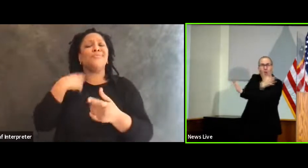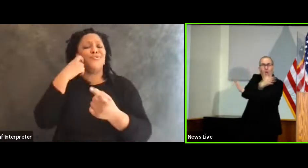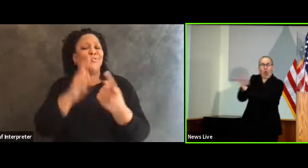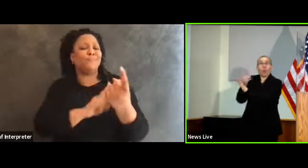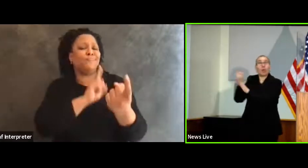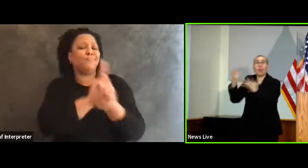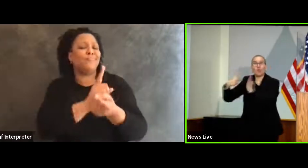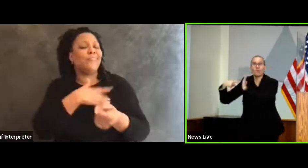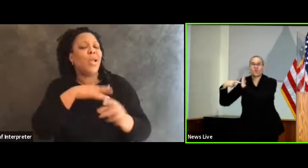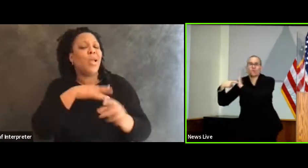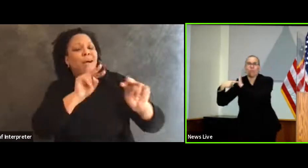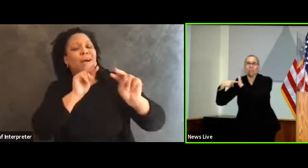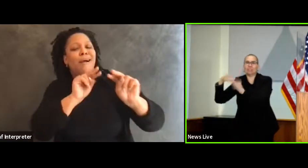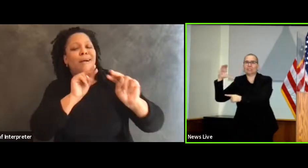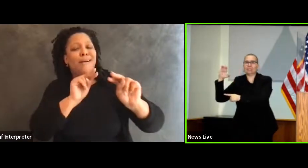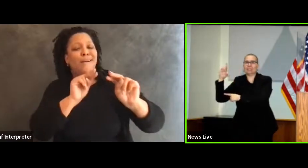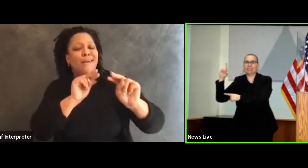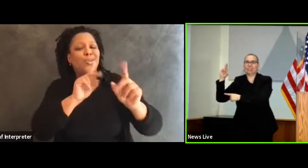Cedric Frazier.